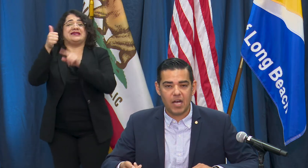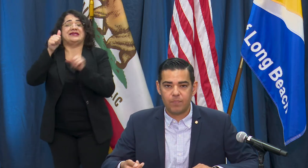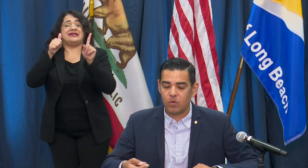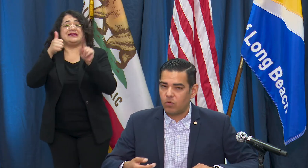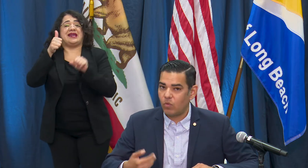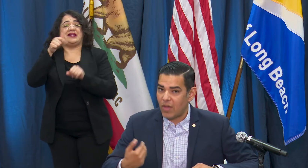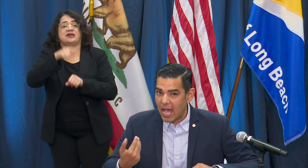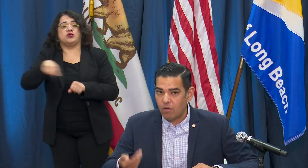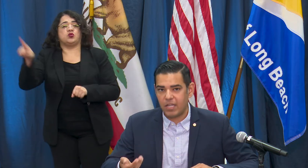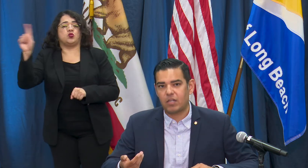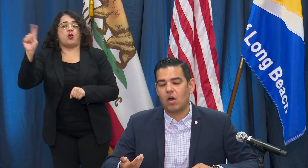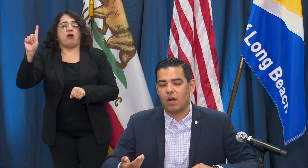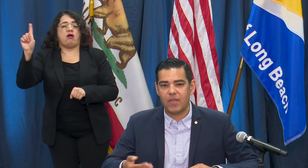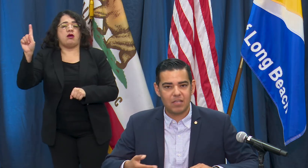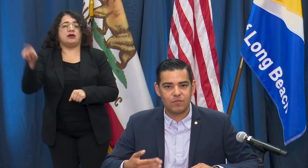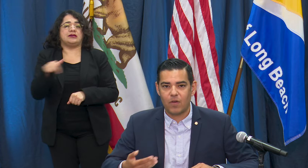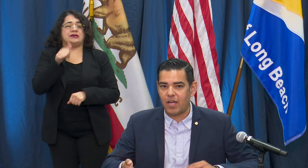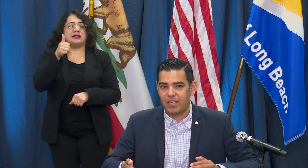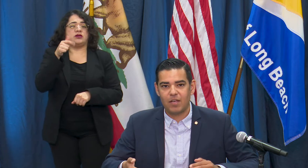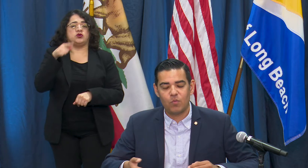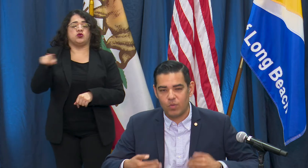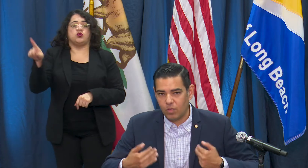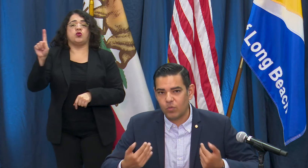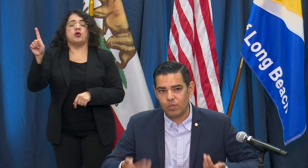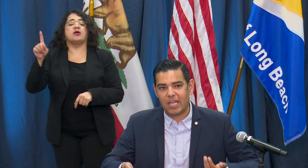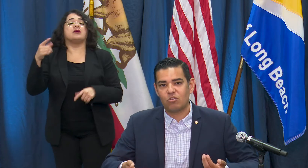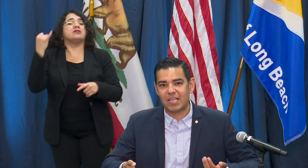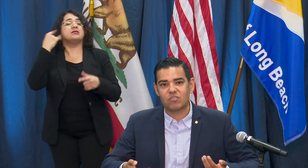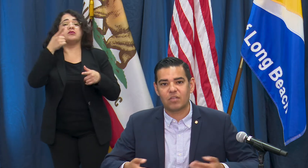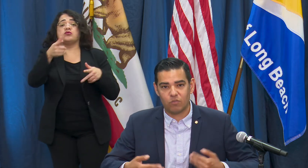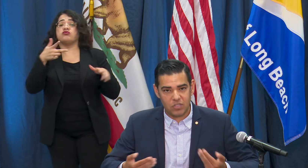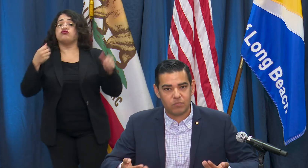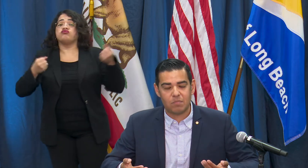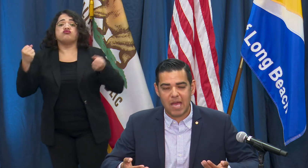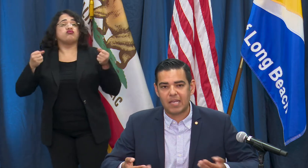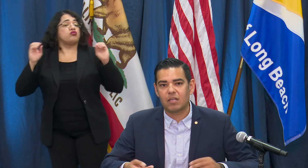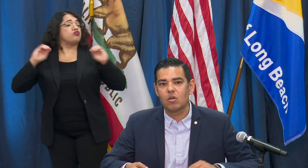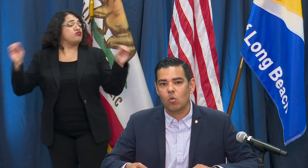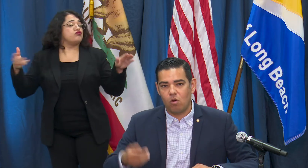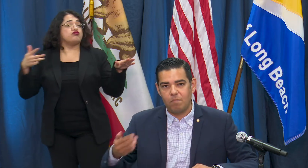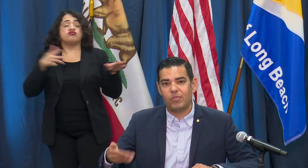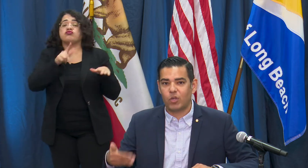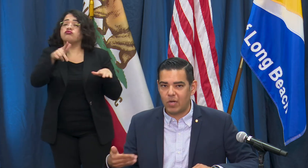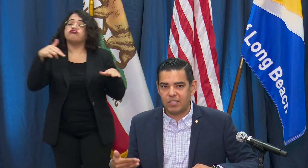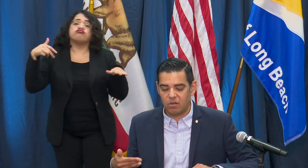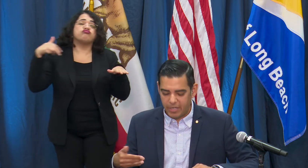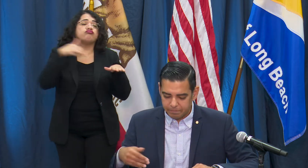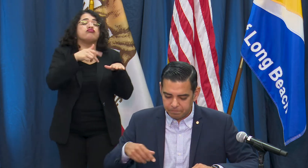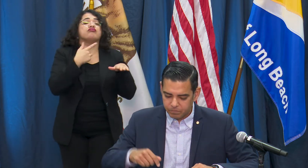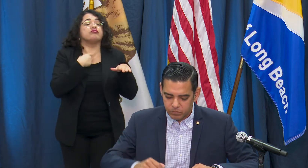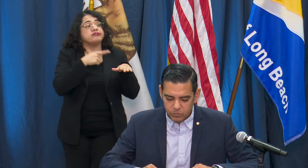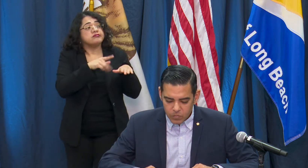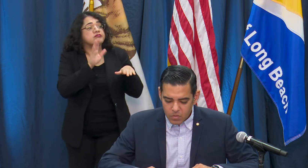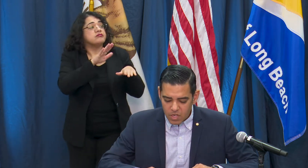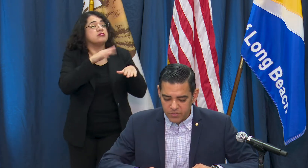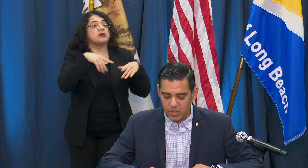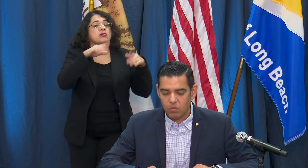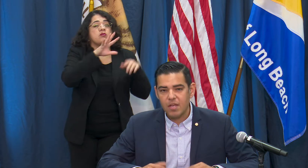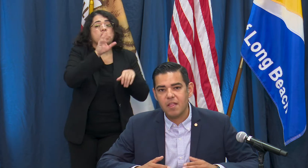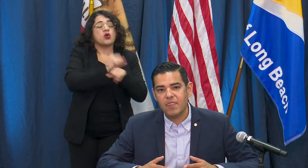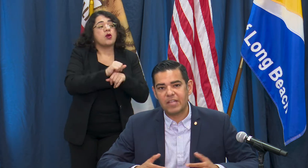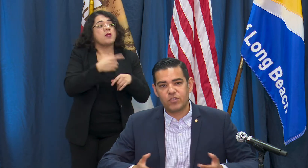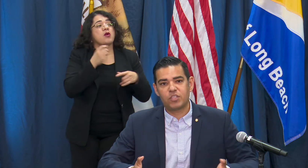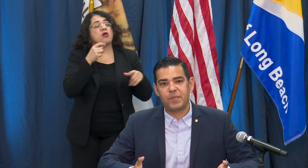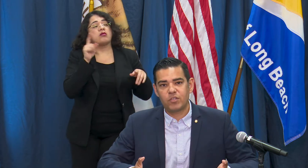walk up without a car, that is fine, and we will get you tested if you're symptomatic or meet the criteria. And